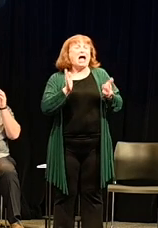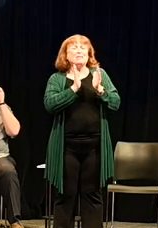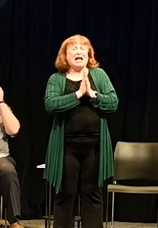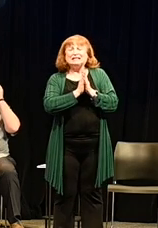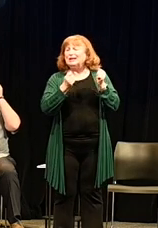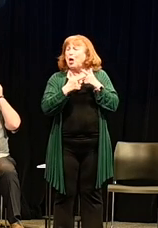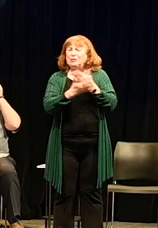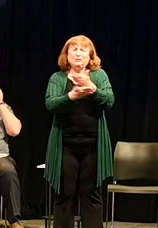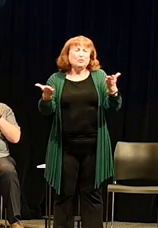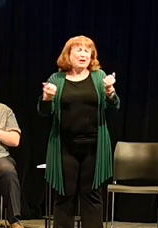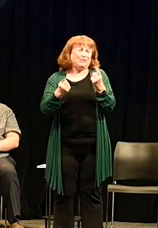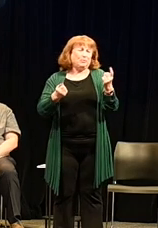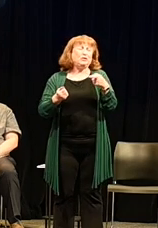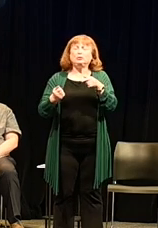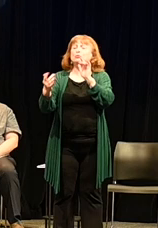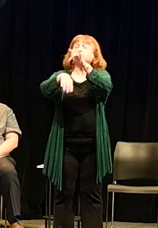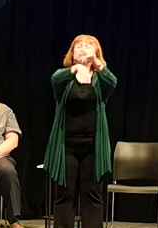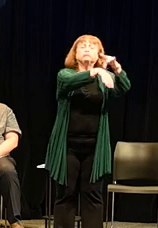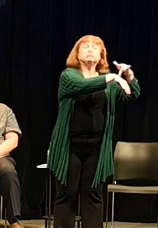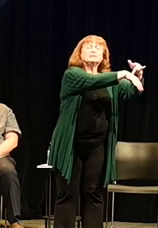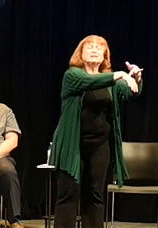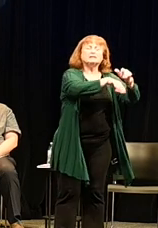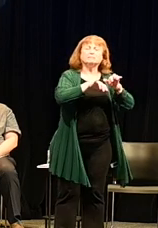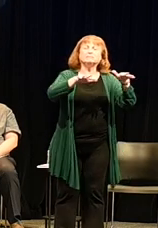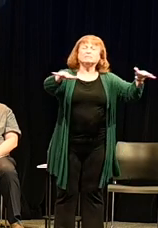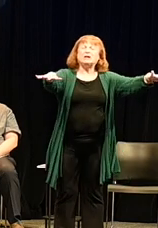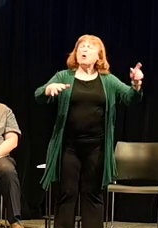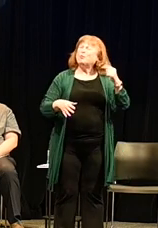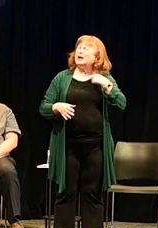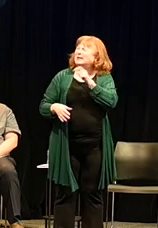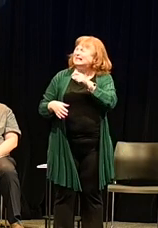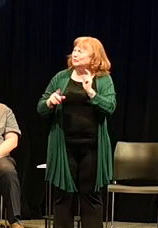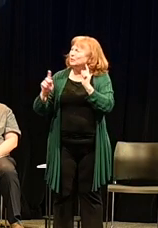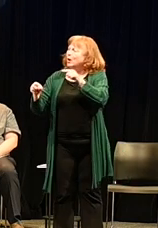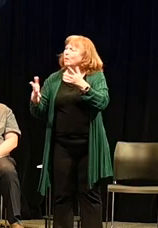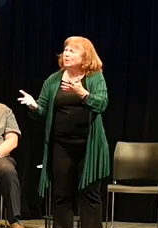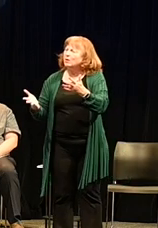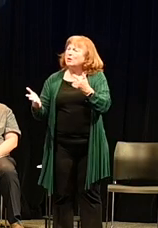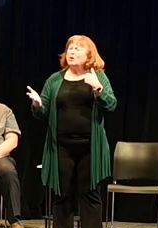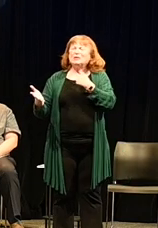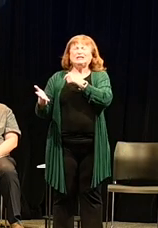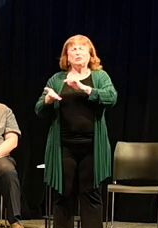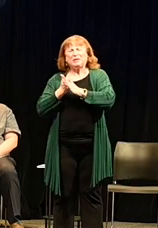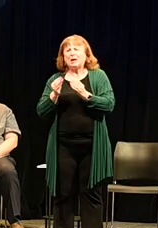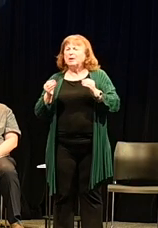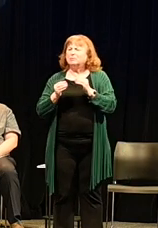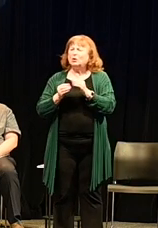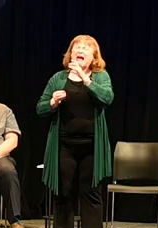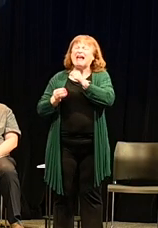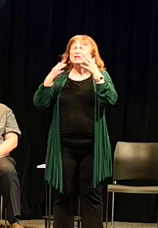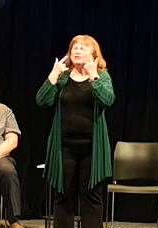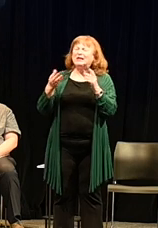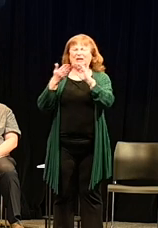of all of you and everyone you're going to touch, as we talk about where we need to go to become a more age-friendly